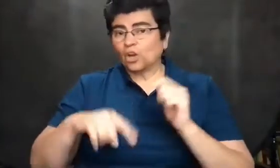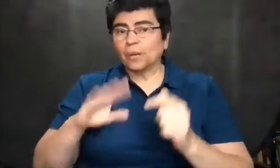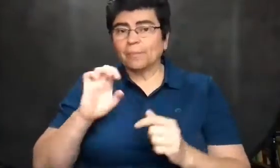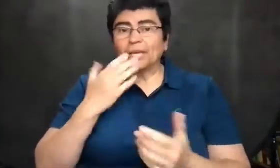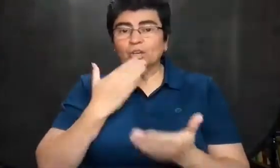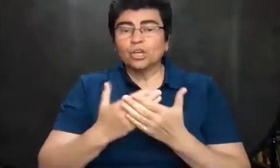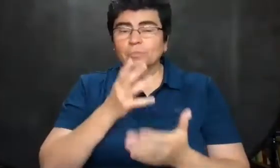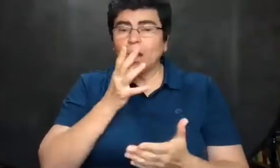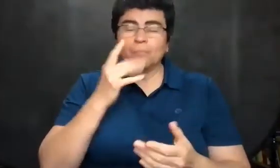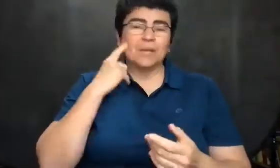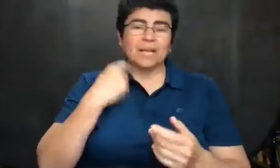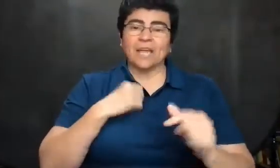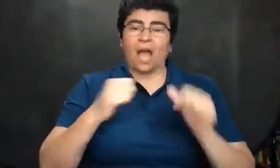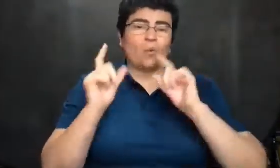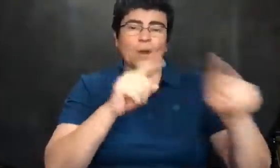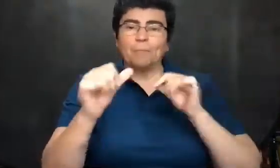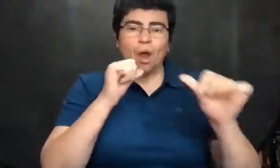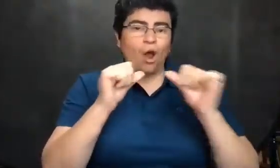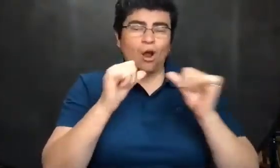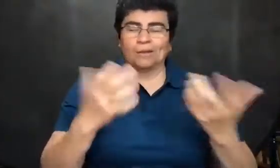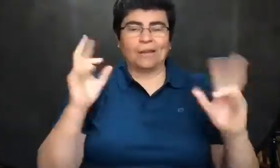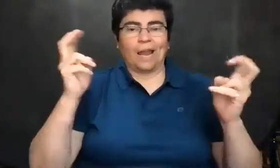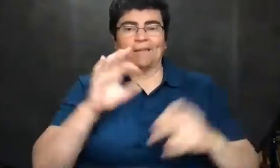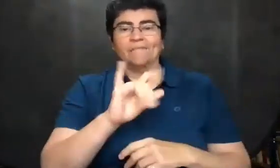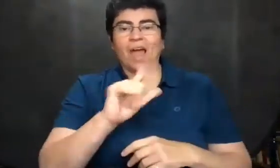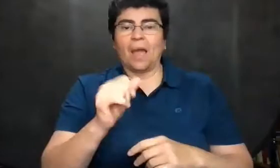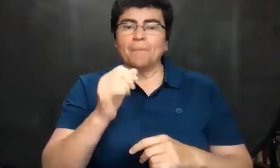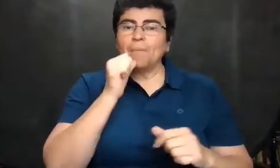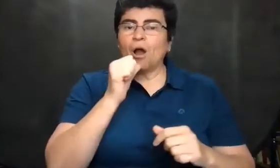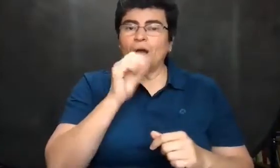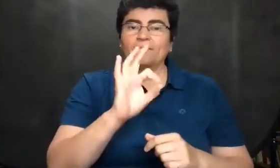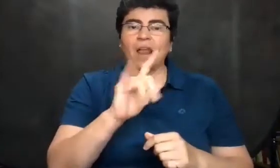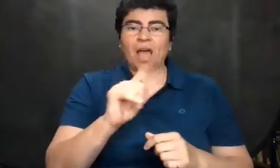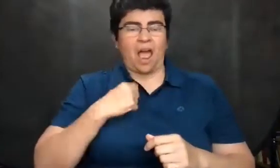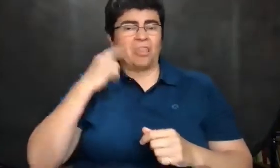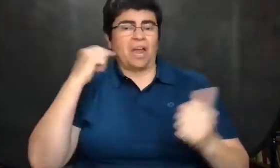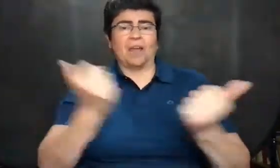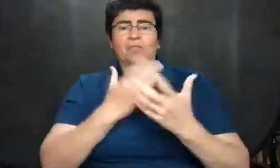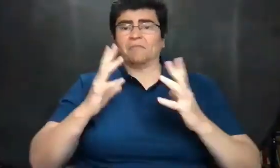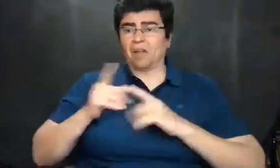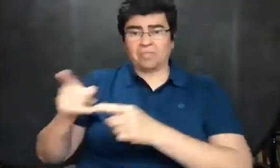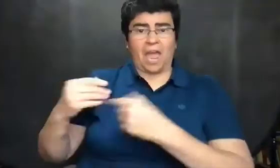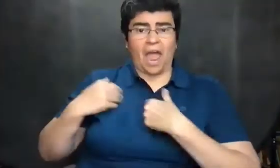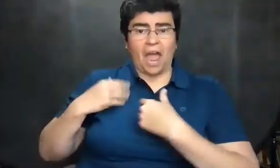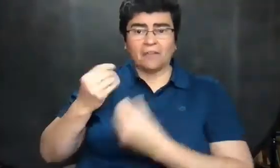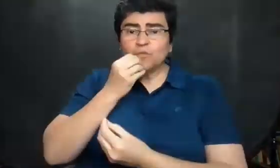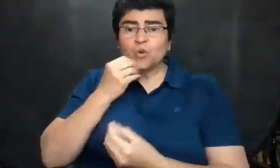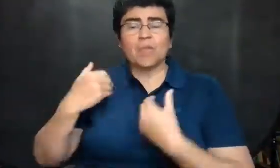barroom fly. You know, I thought that everything was fine. You know, they had food, they had a roof over their head. What did they need? I